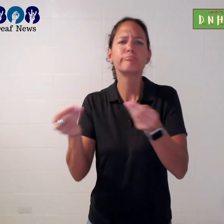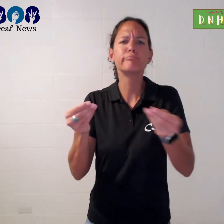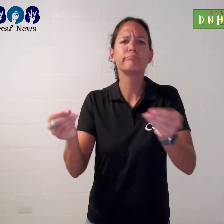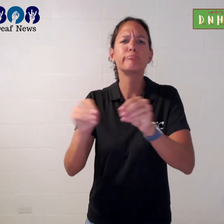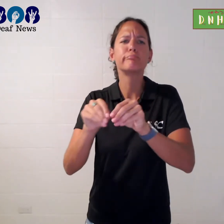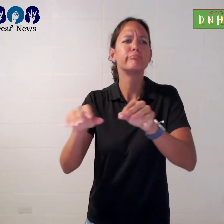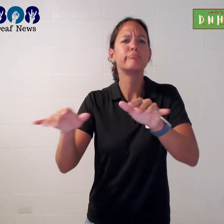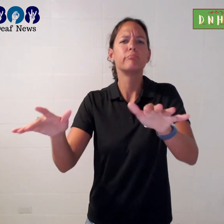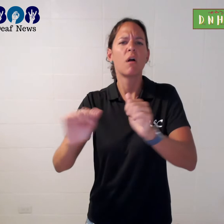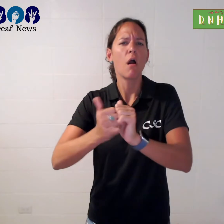Next question: